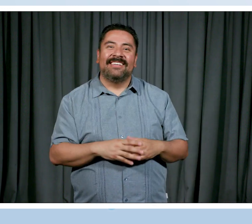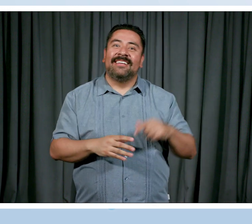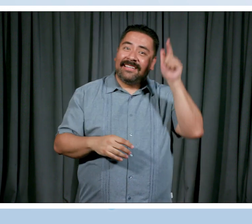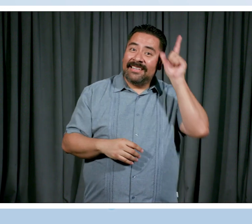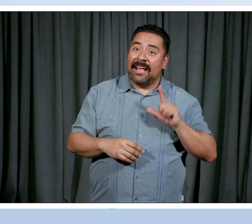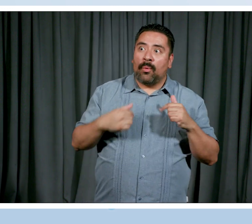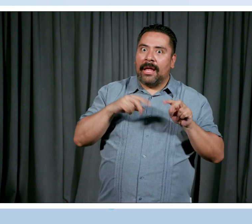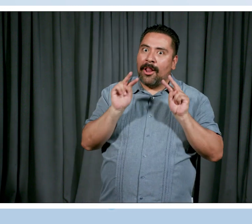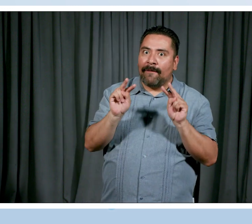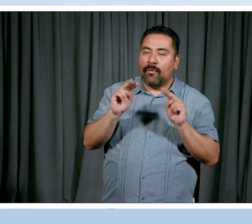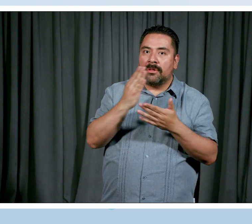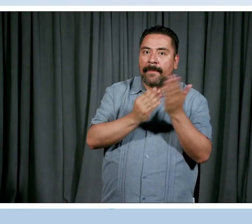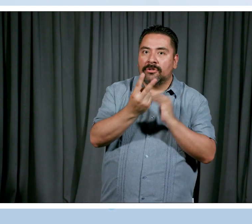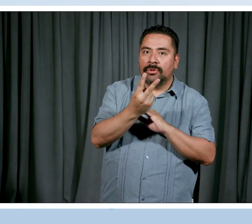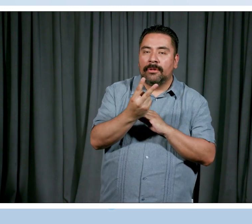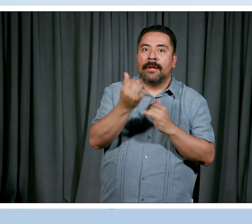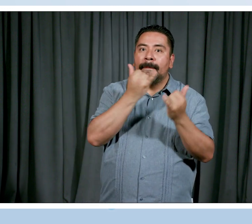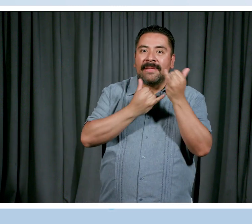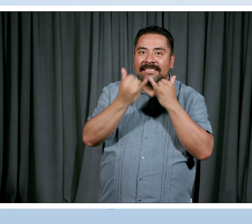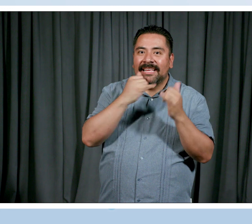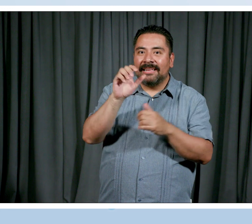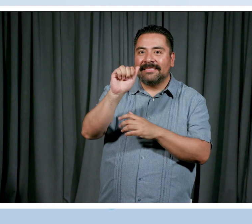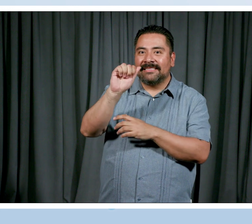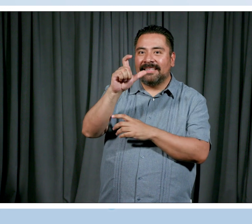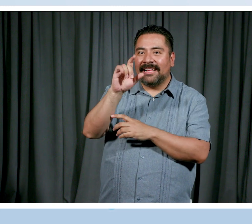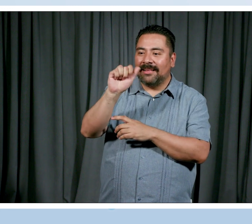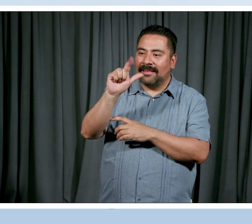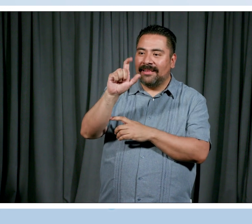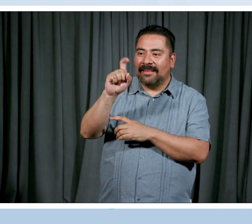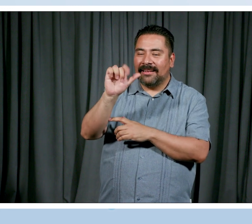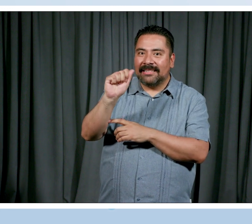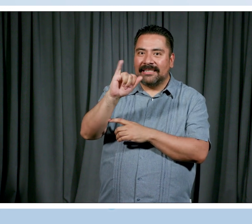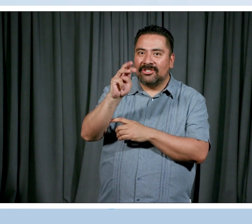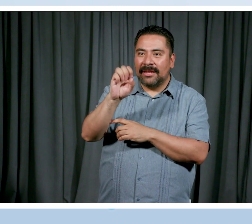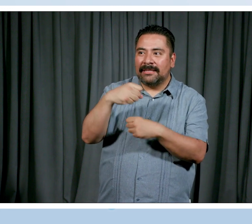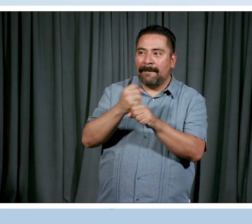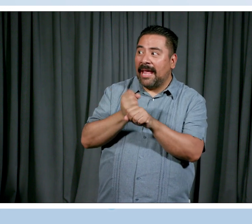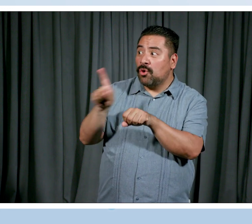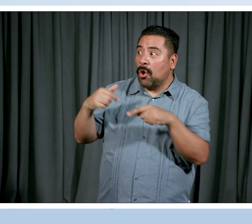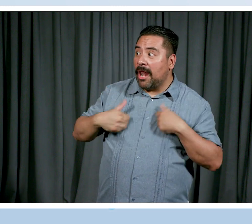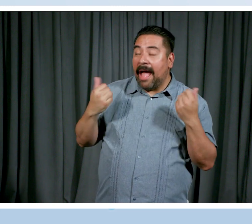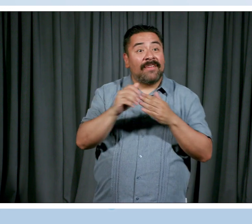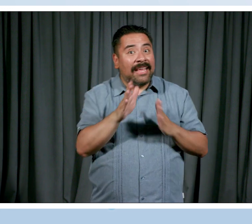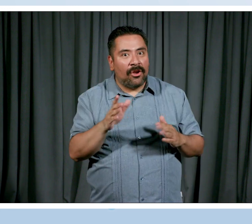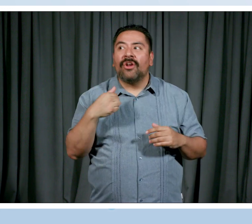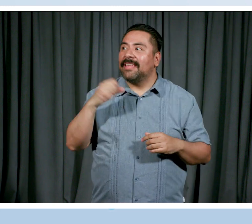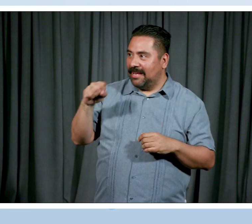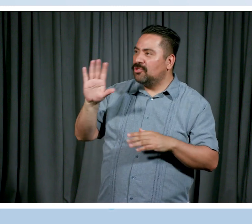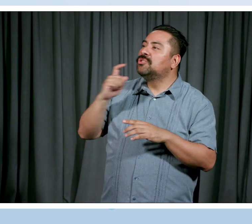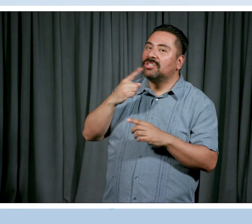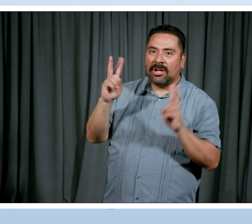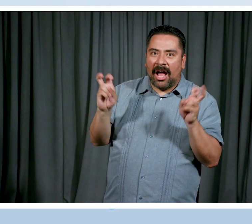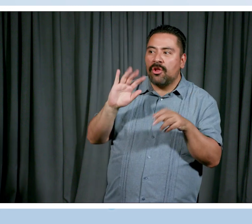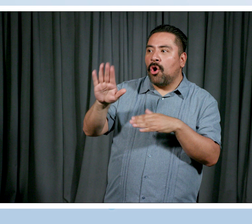forward to part 2. Mistakes Alexa James has made Yes, as a leader. throughout her life. Yes. Oh, okay. We should have call-in. your whole